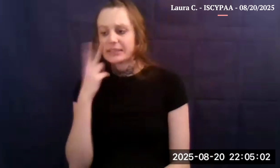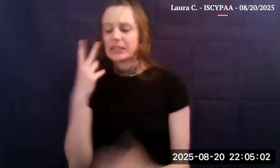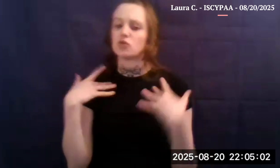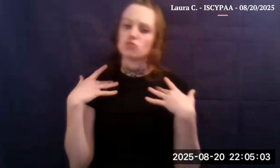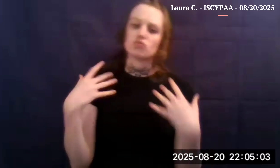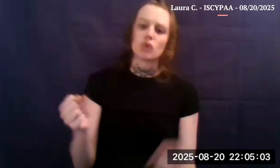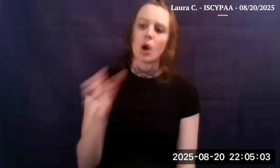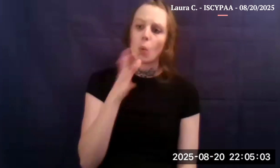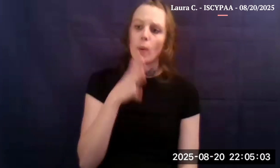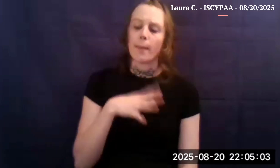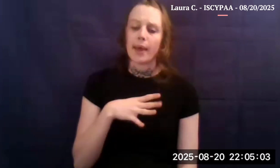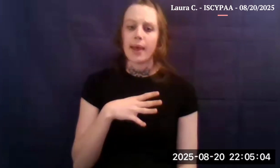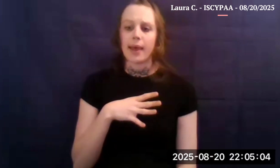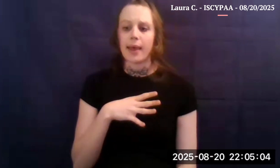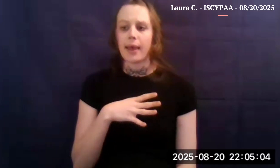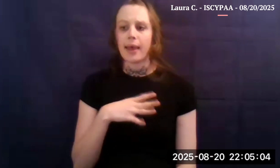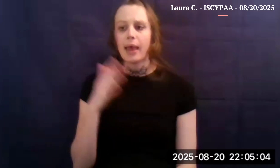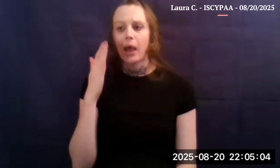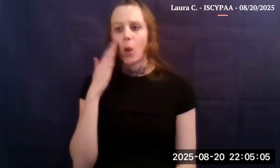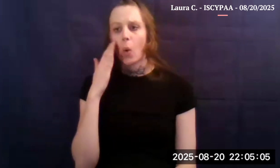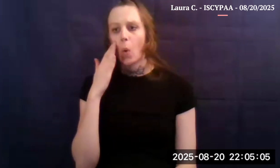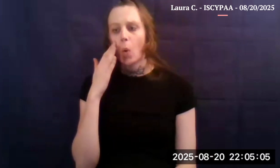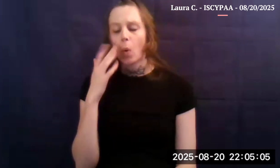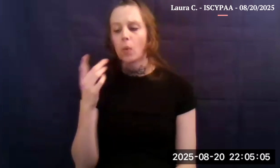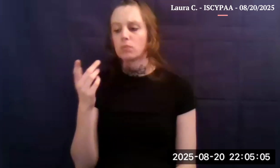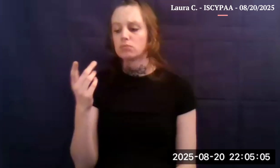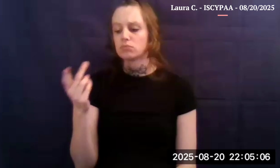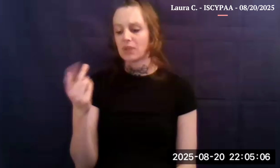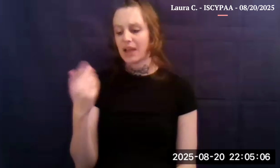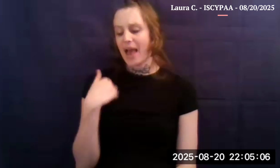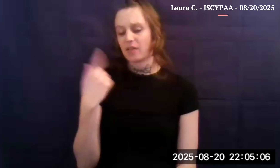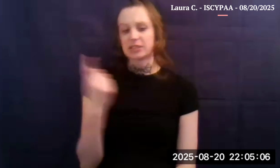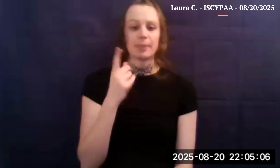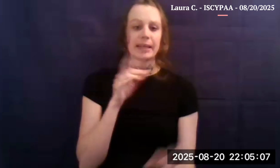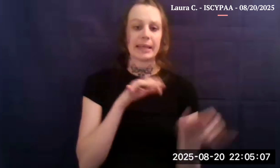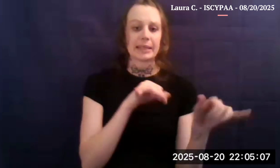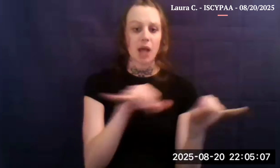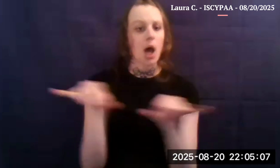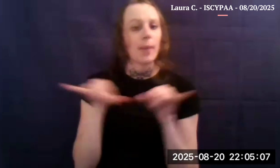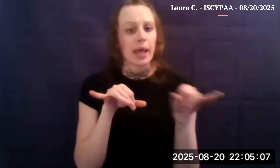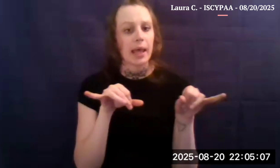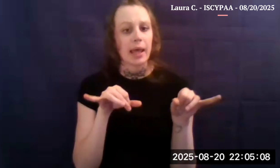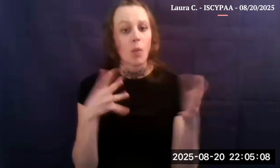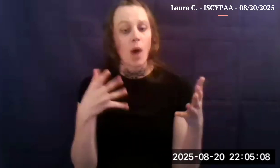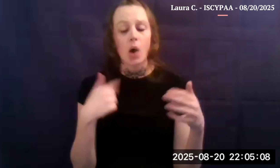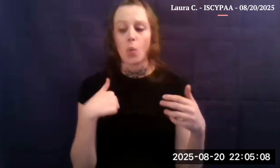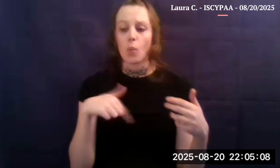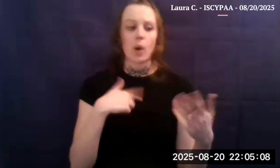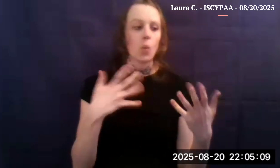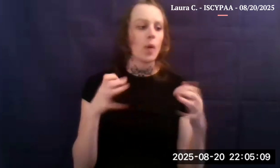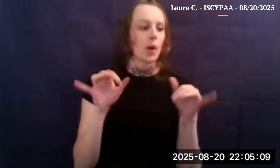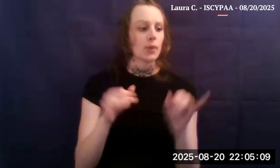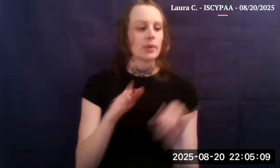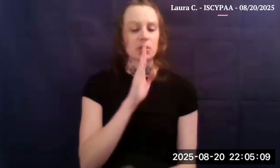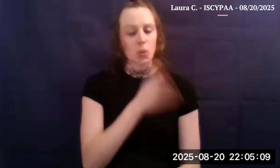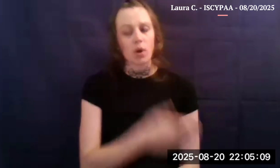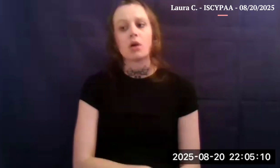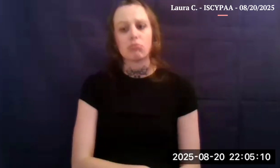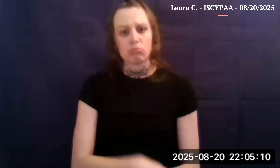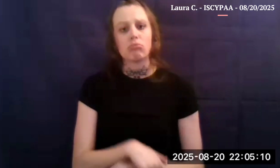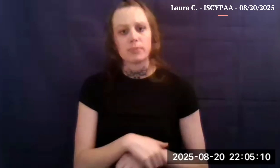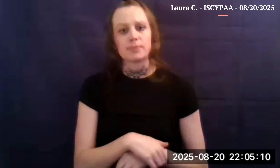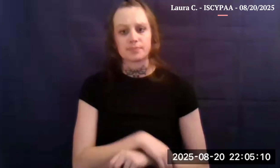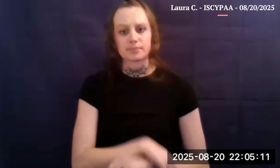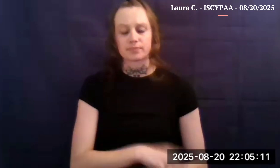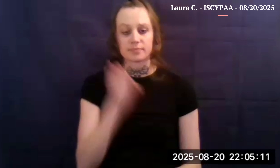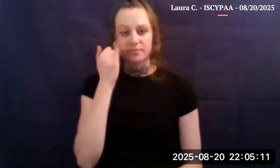women and knowing that we have one thing in common, and that's we want to stay sober, and